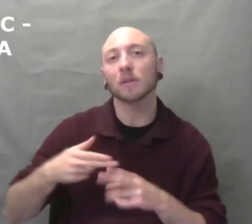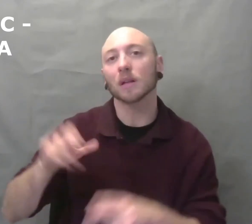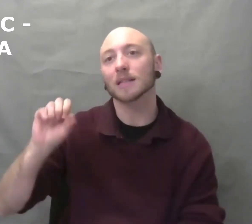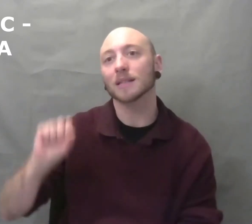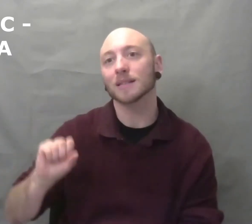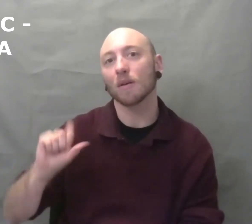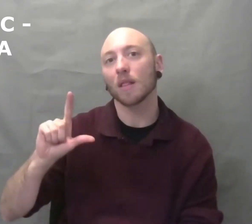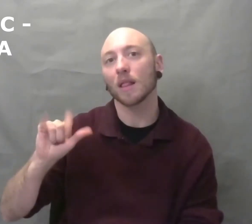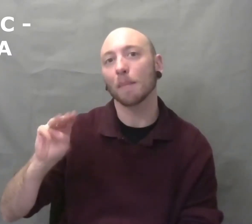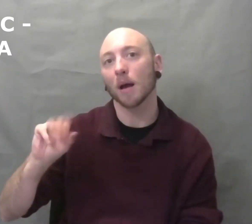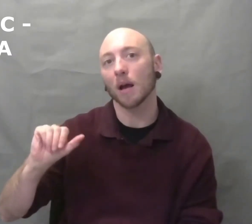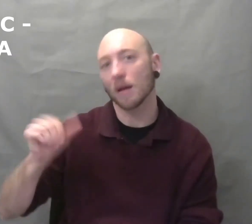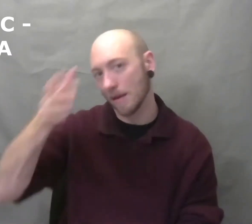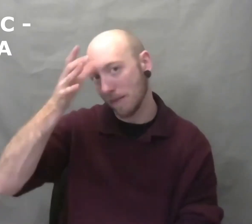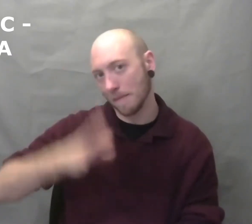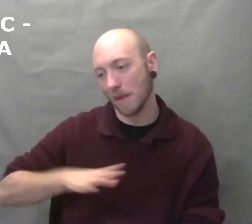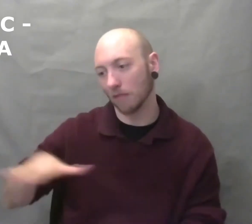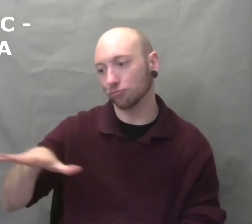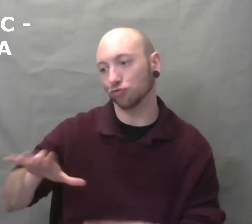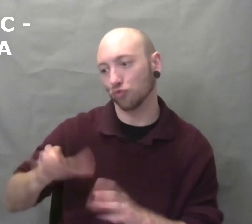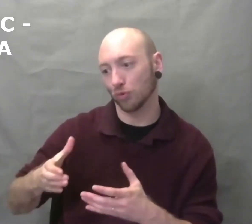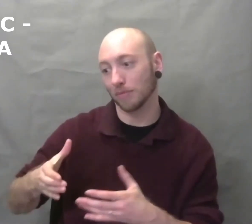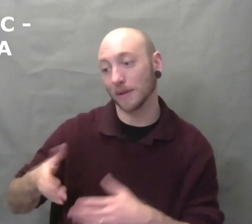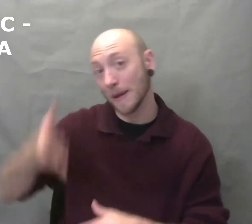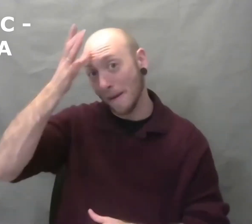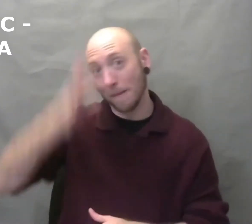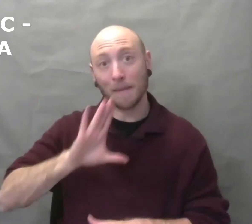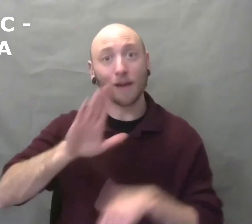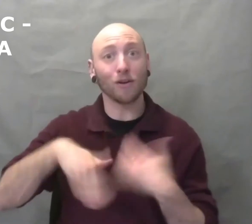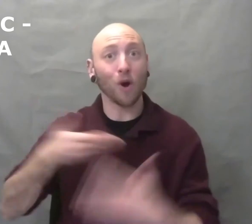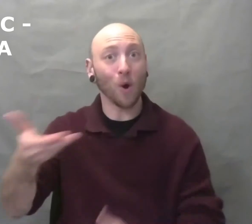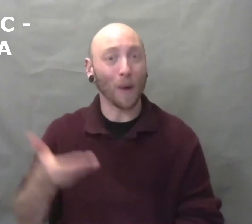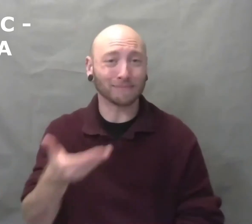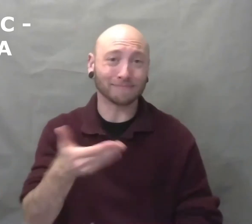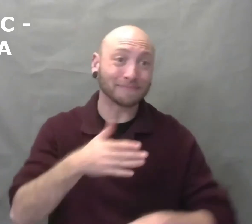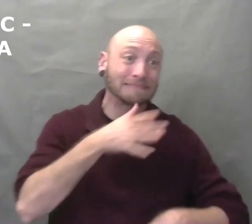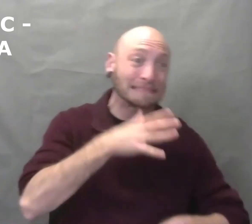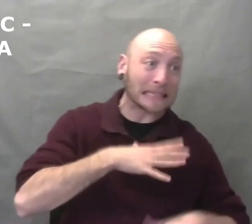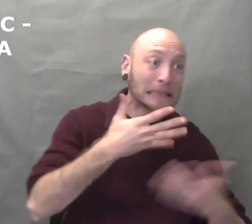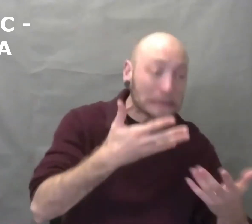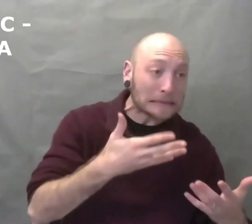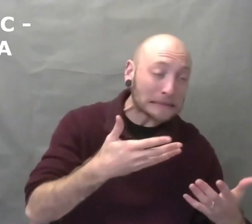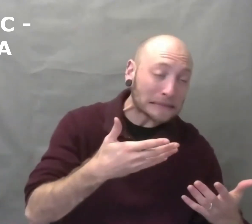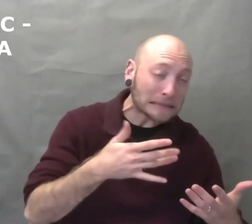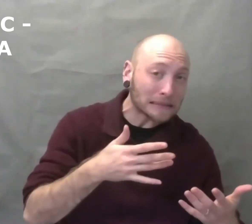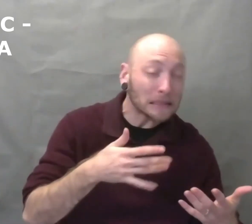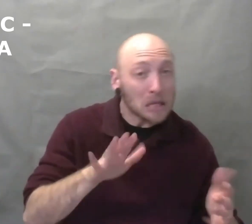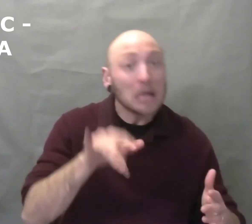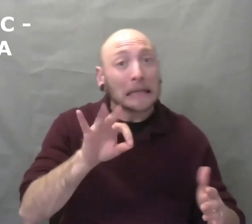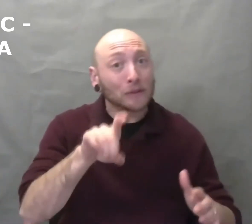Florida, all the men are welcome. Ladies, it is a men's group, but if you need a meeting, we will let you come in because that's what AA